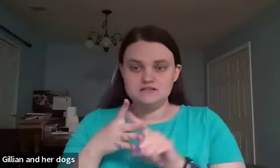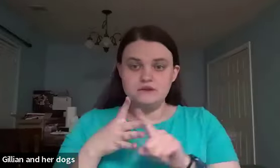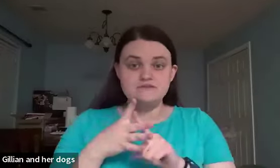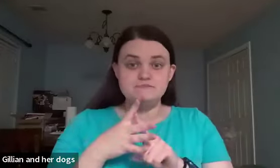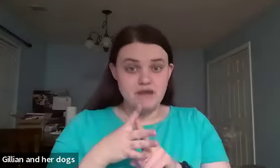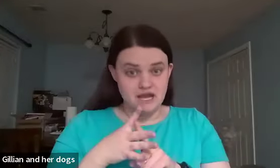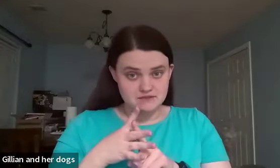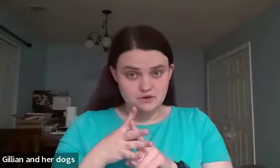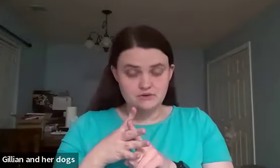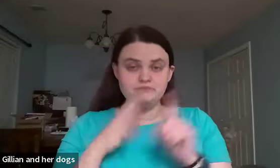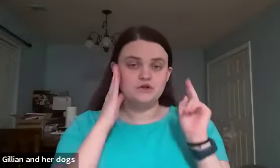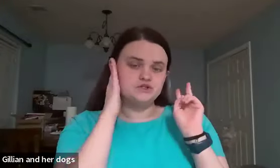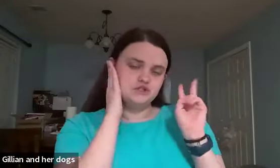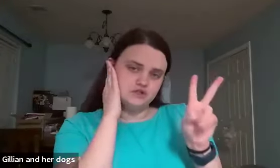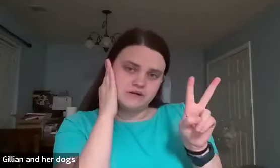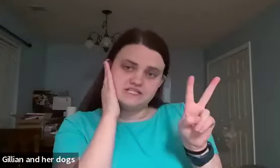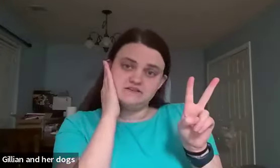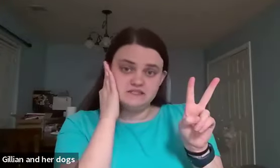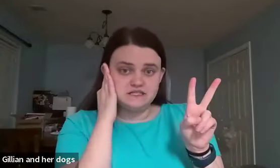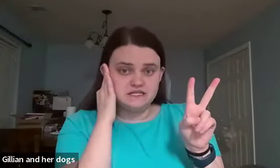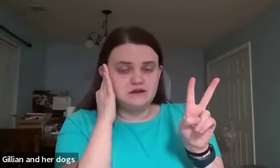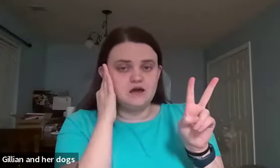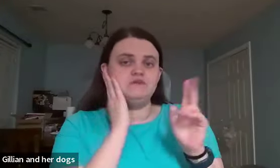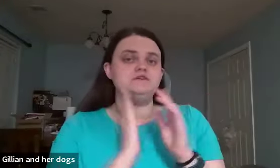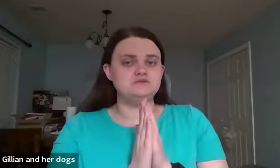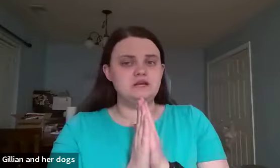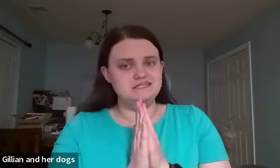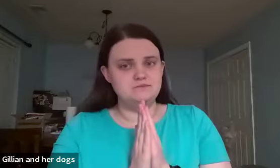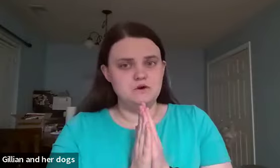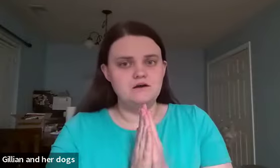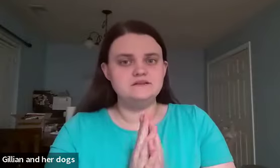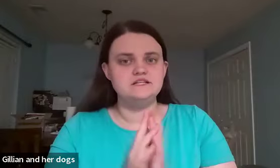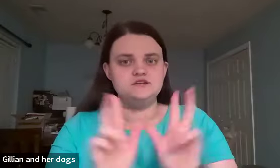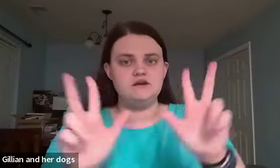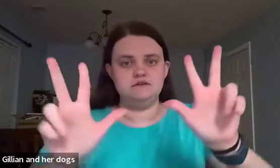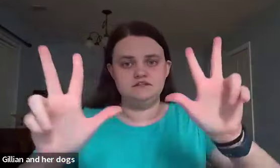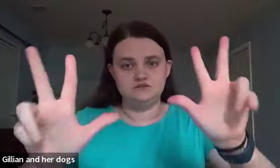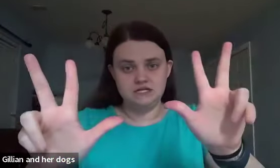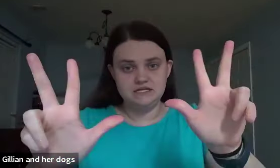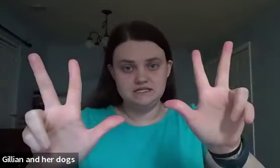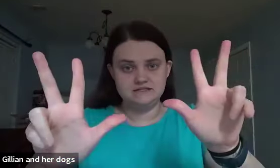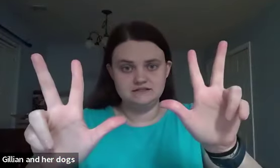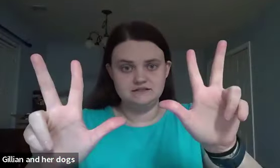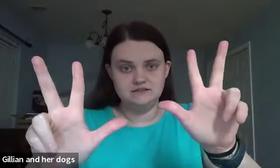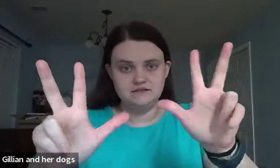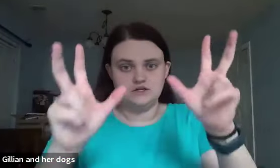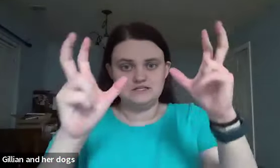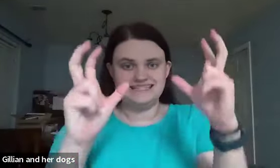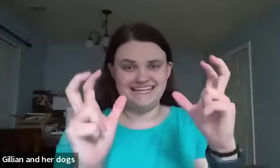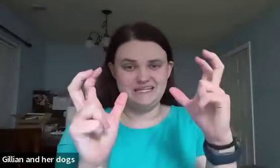next one we have is basketball. There are two ways I've seen it. The first one I see more often is you have these threes. You're gonna slightly